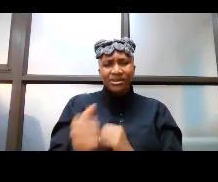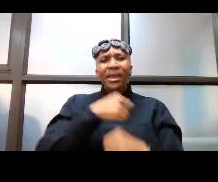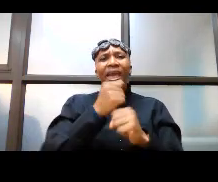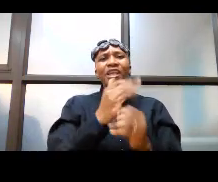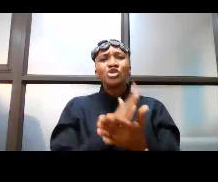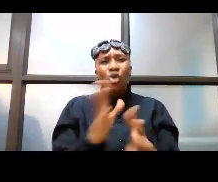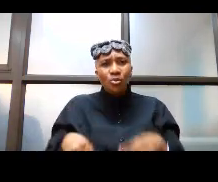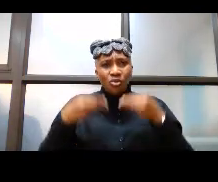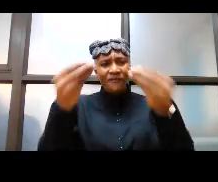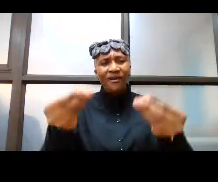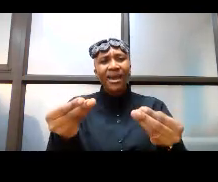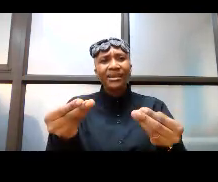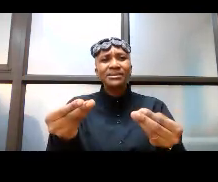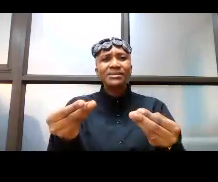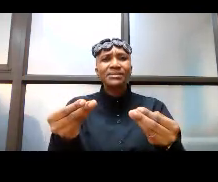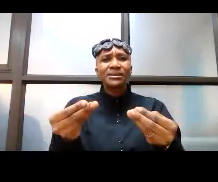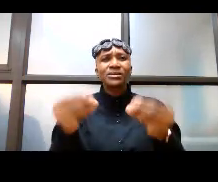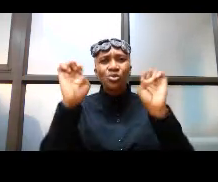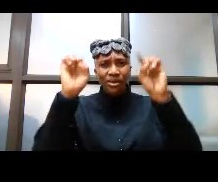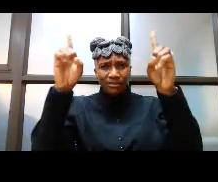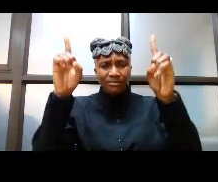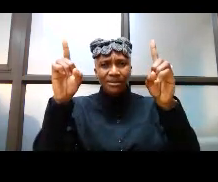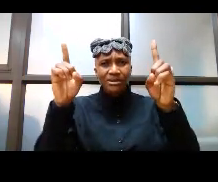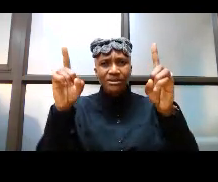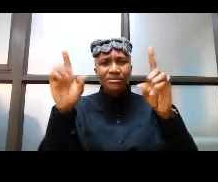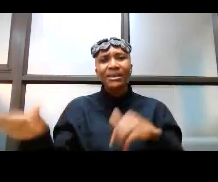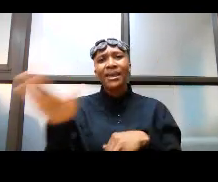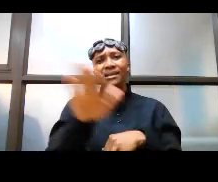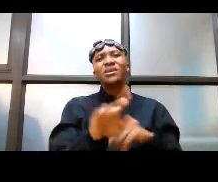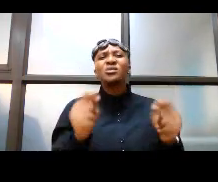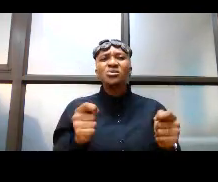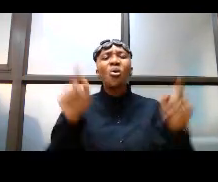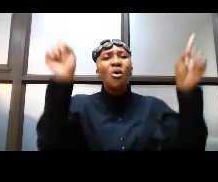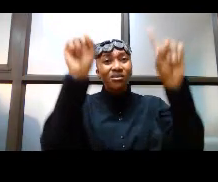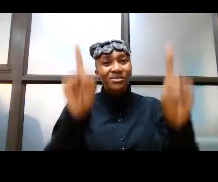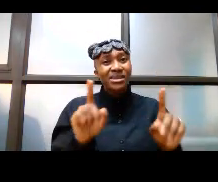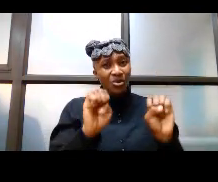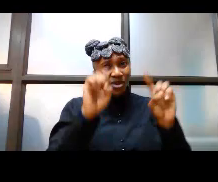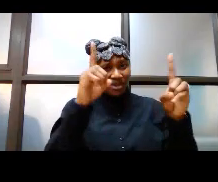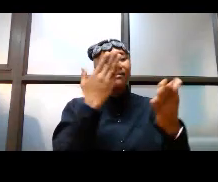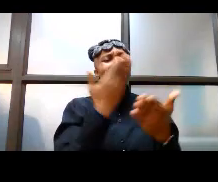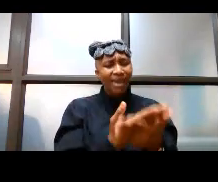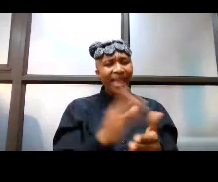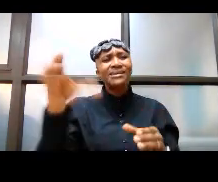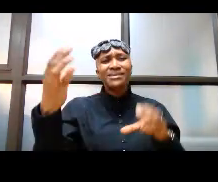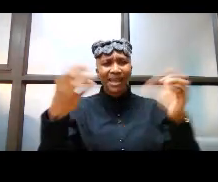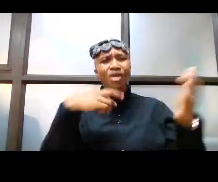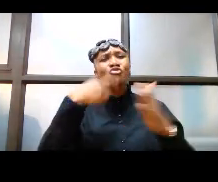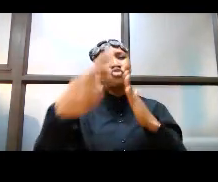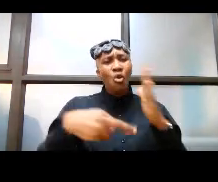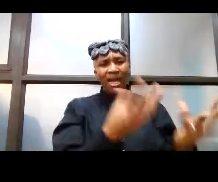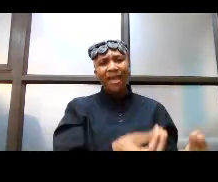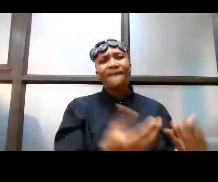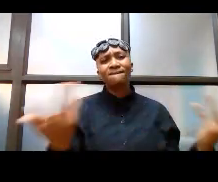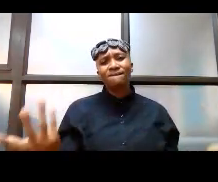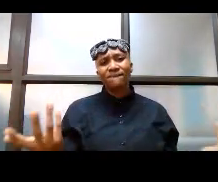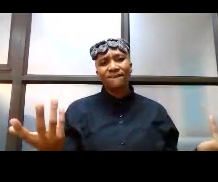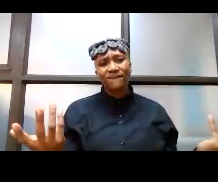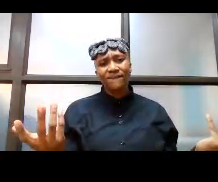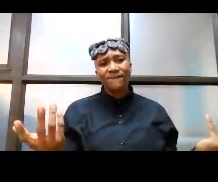kids. So education, special education can still play a critical role, and yet